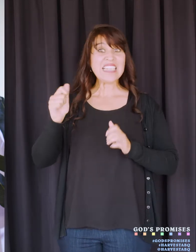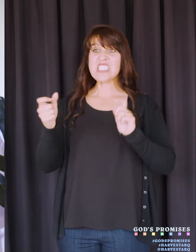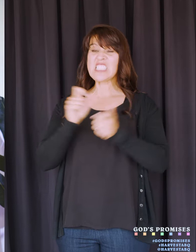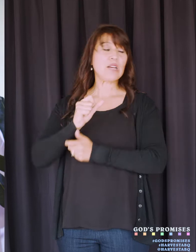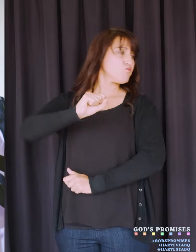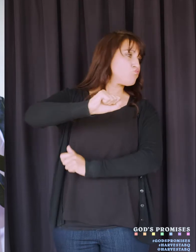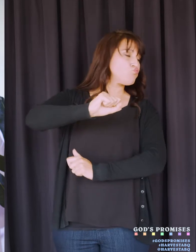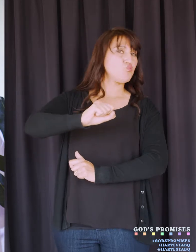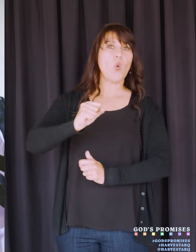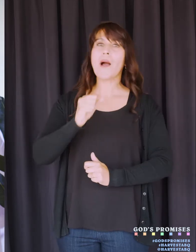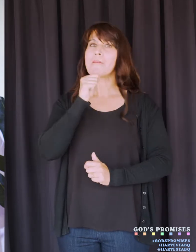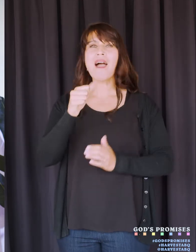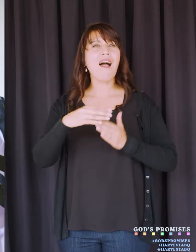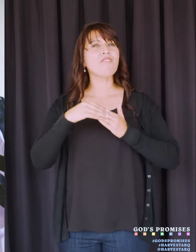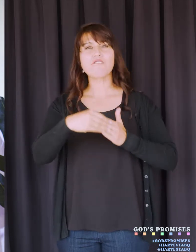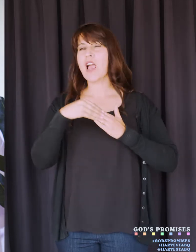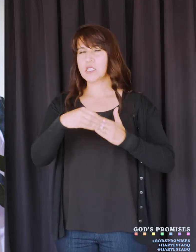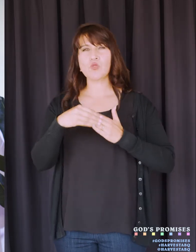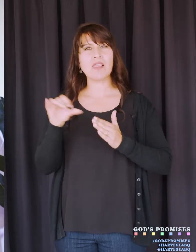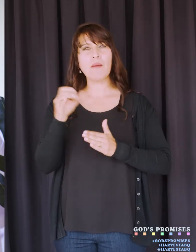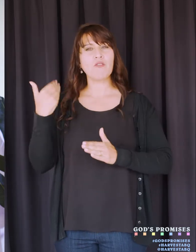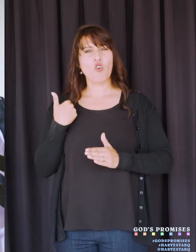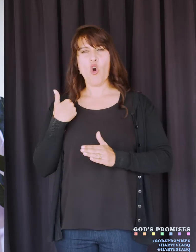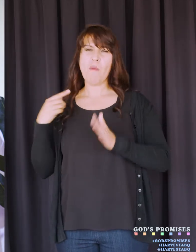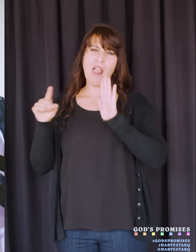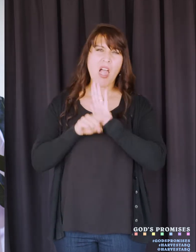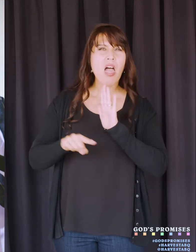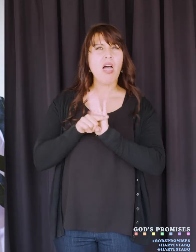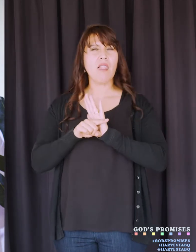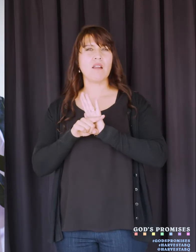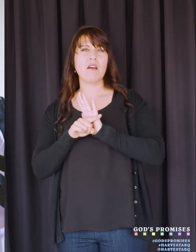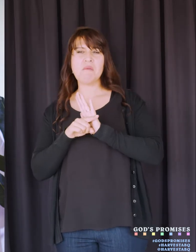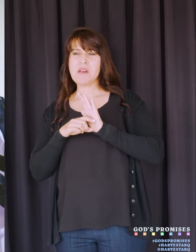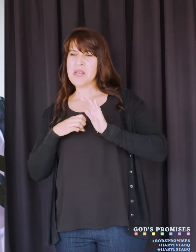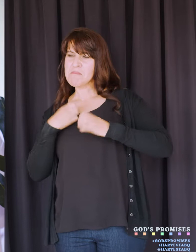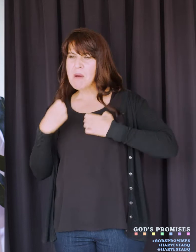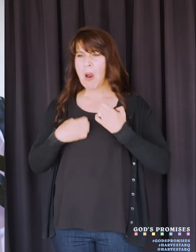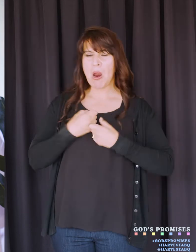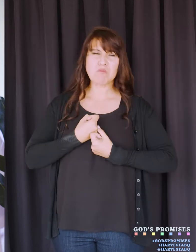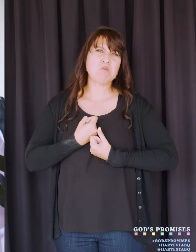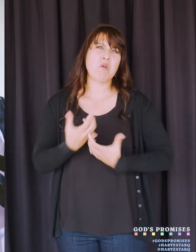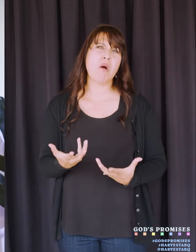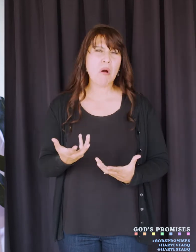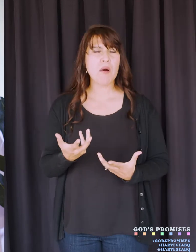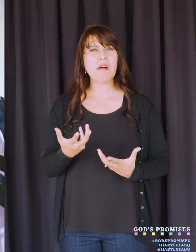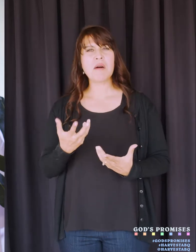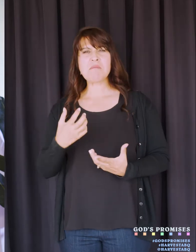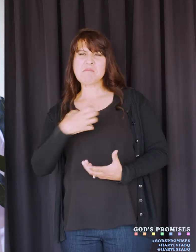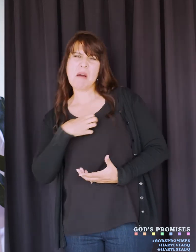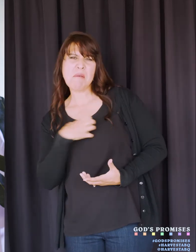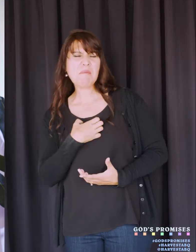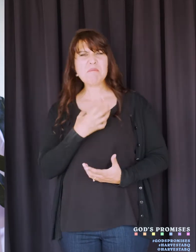not as flexible as I used to be. I'm cynical and negative. I'm emotionally exhausted. I'm irritable.